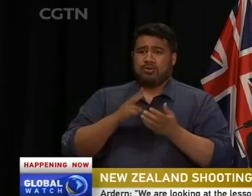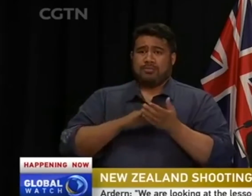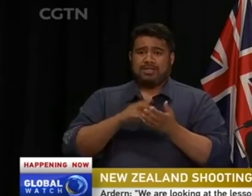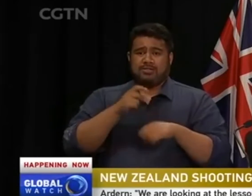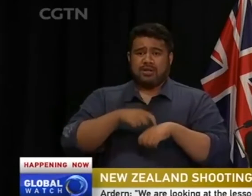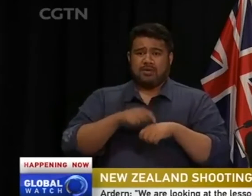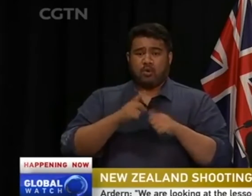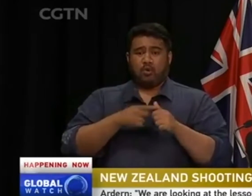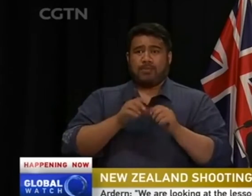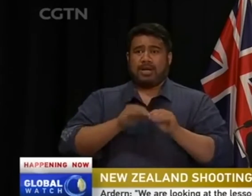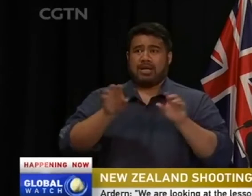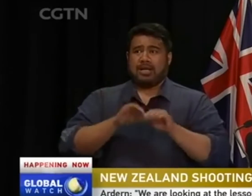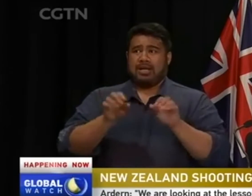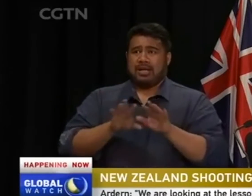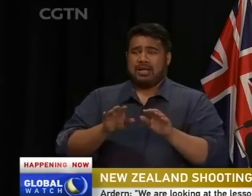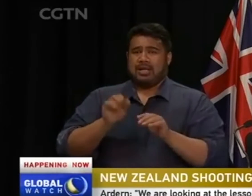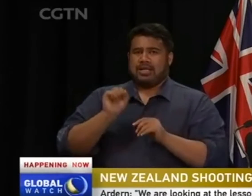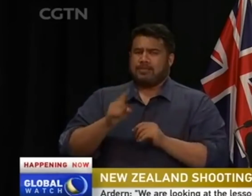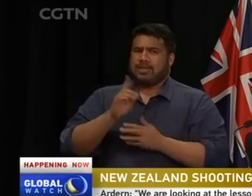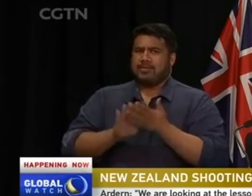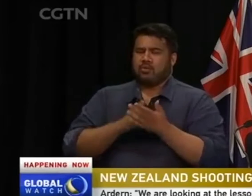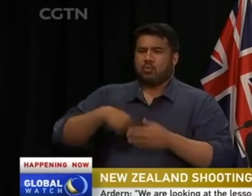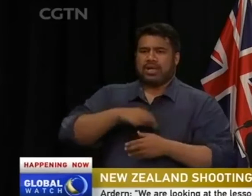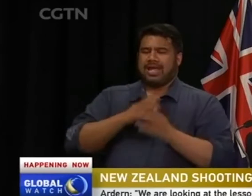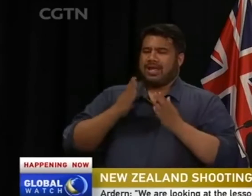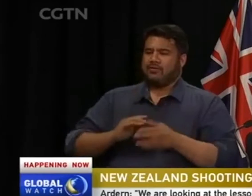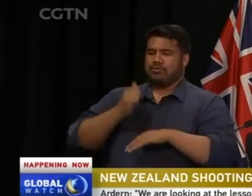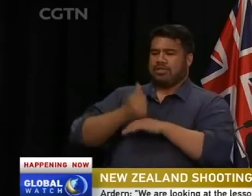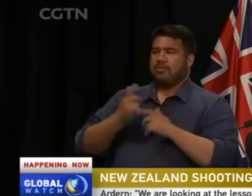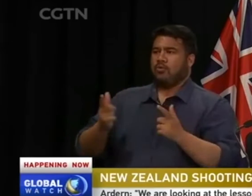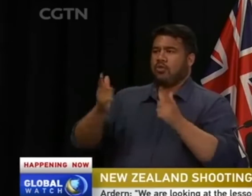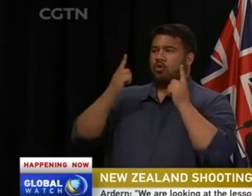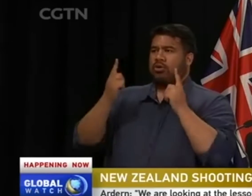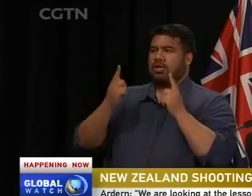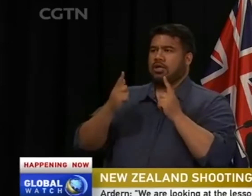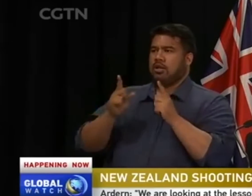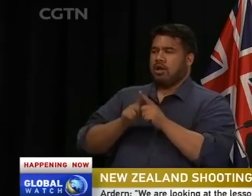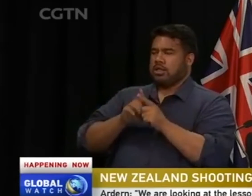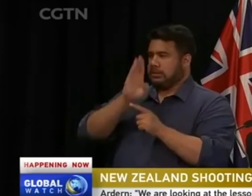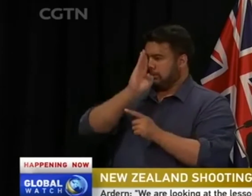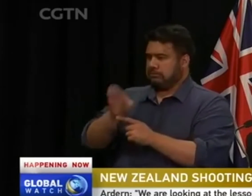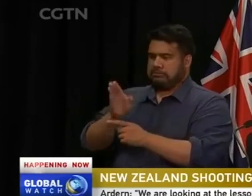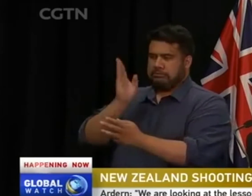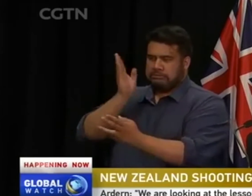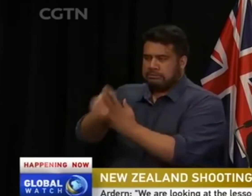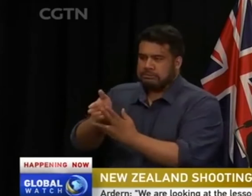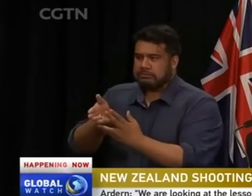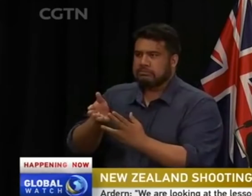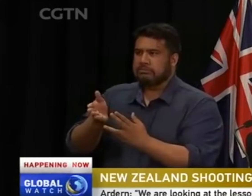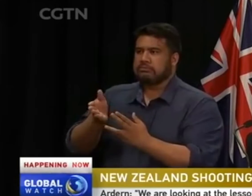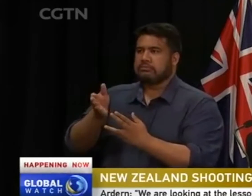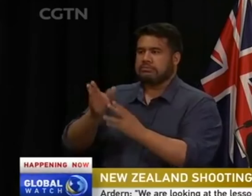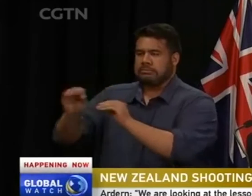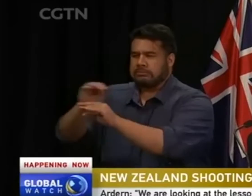powers to take a very direct approach to instances of speech that